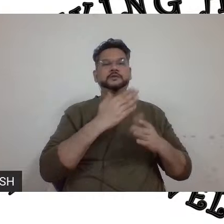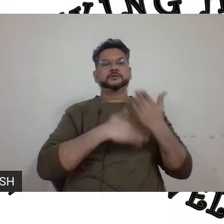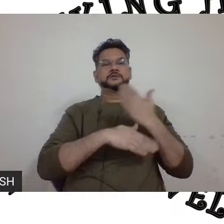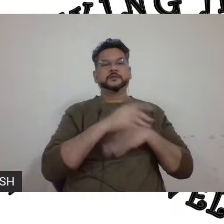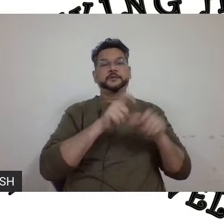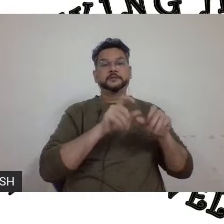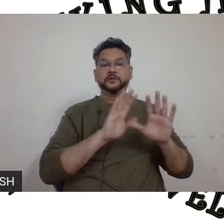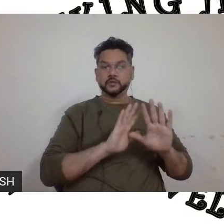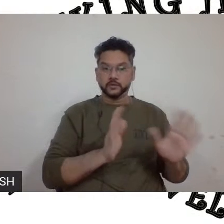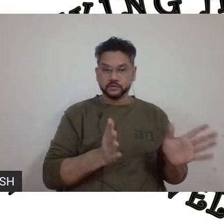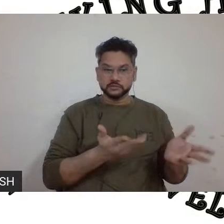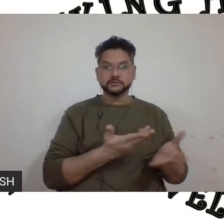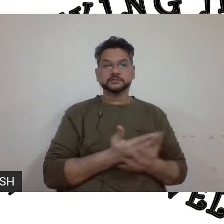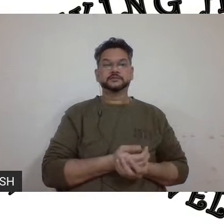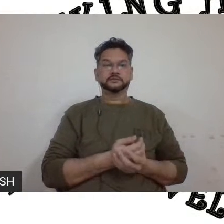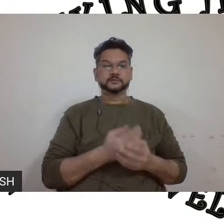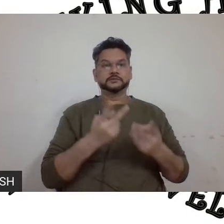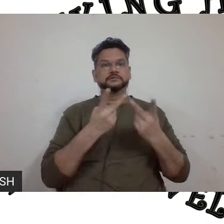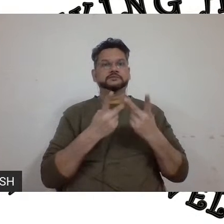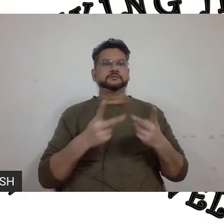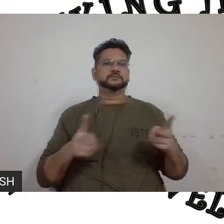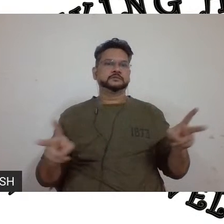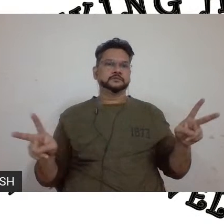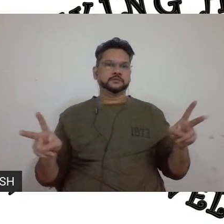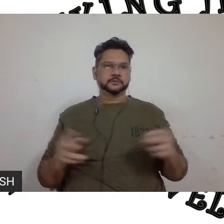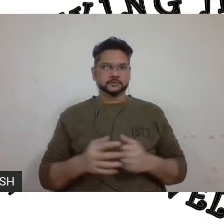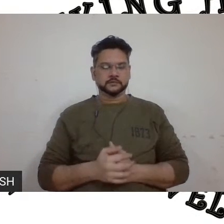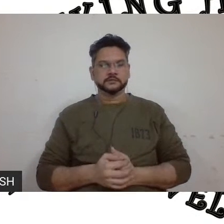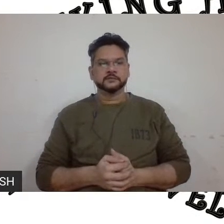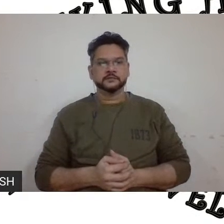So only we are seeing